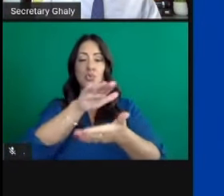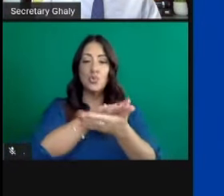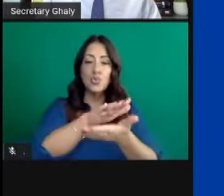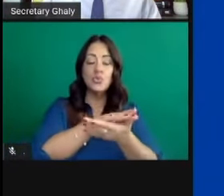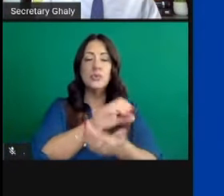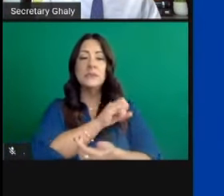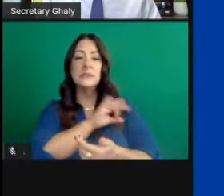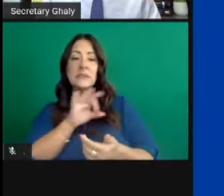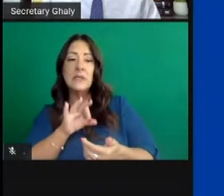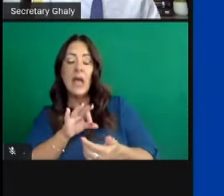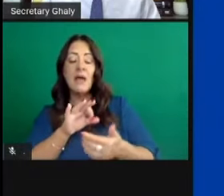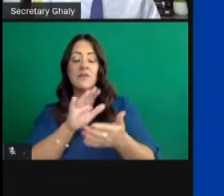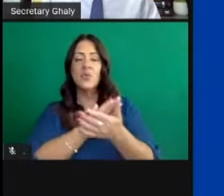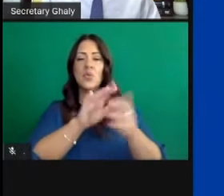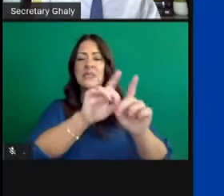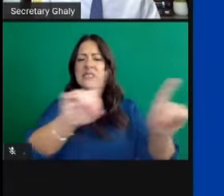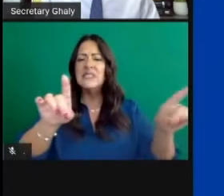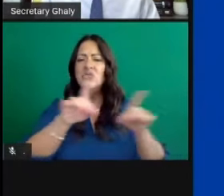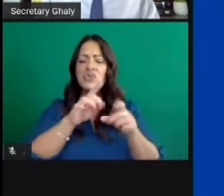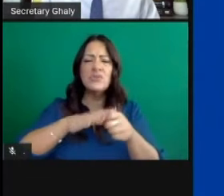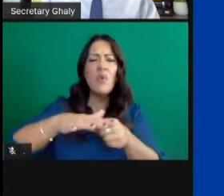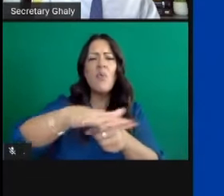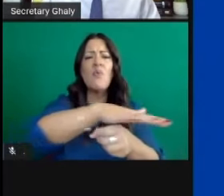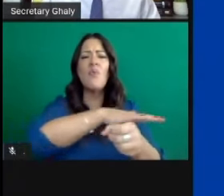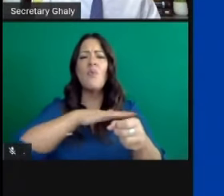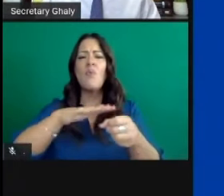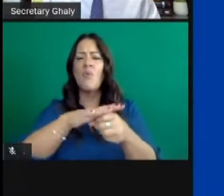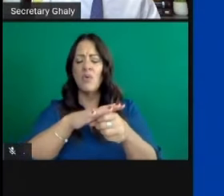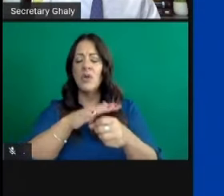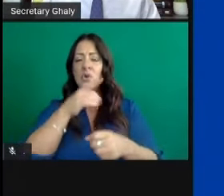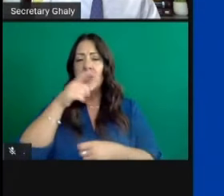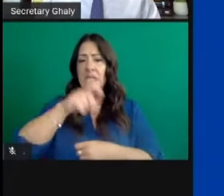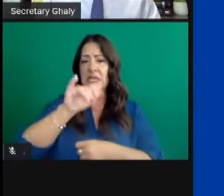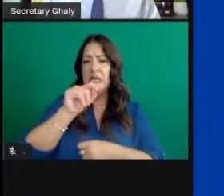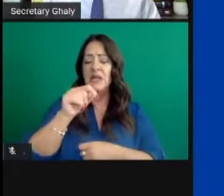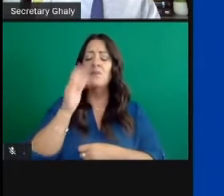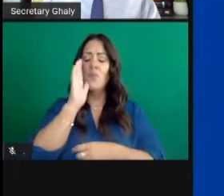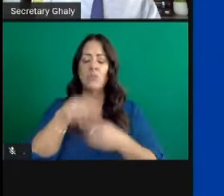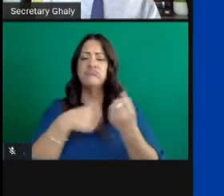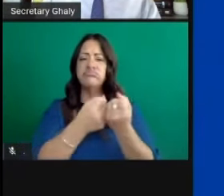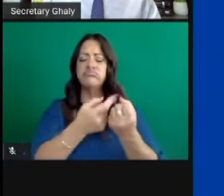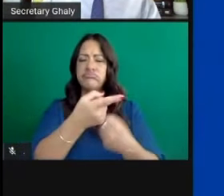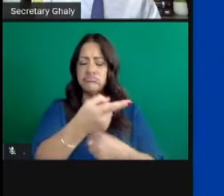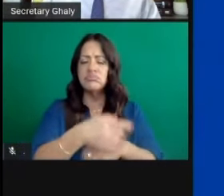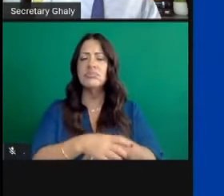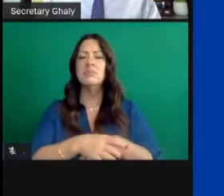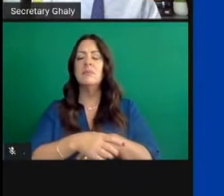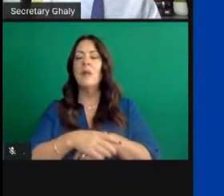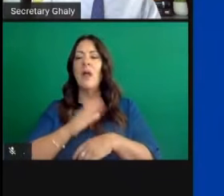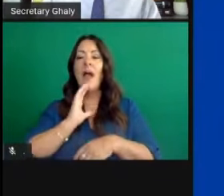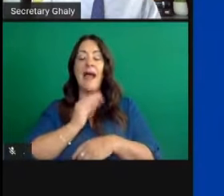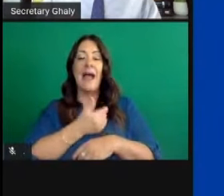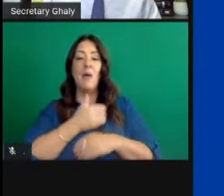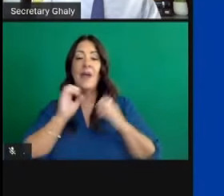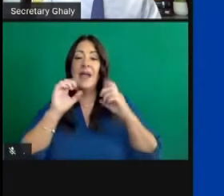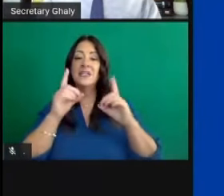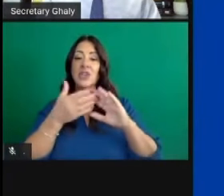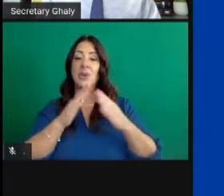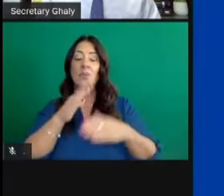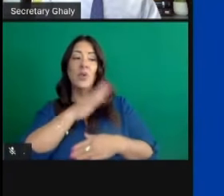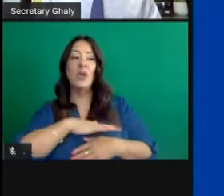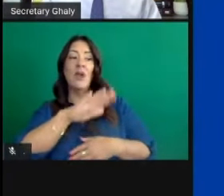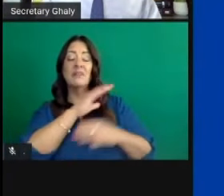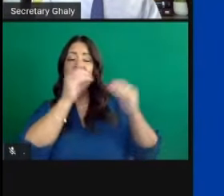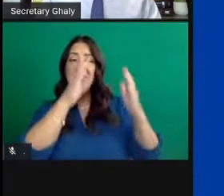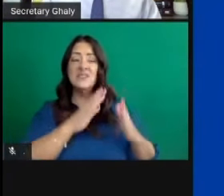it. In fact, we've been working hard with leaders and practitioners from our education community across the state to